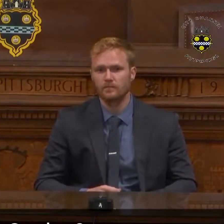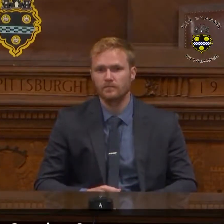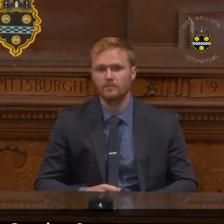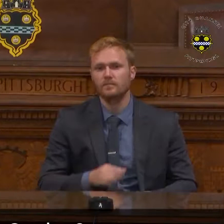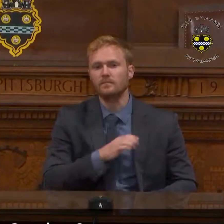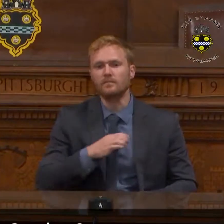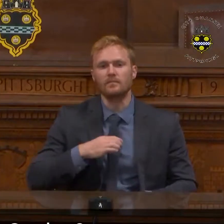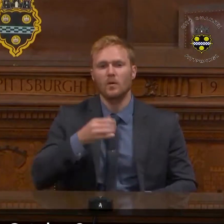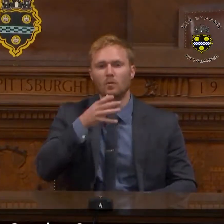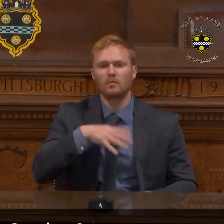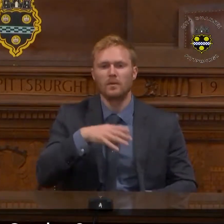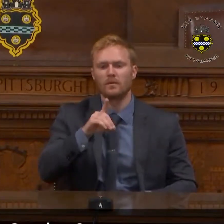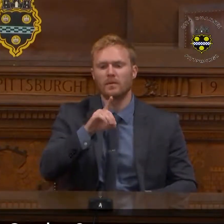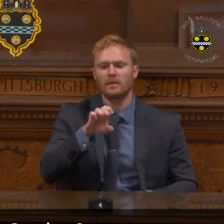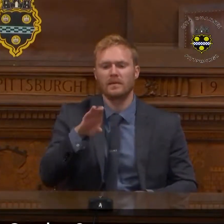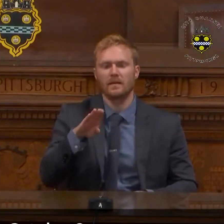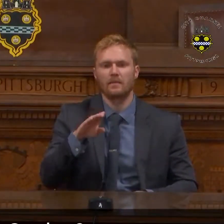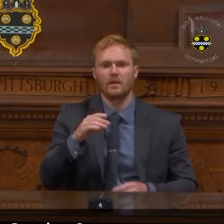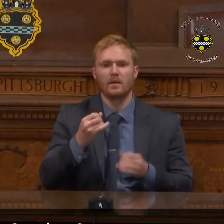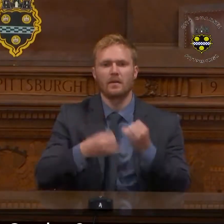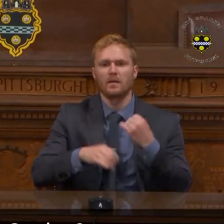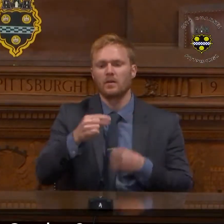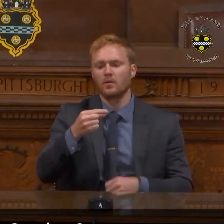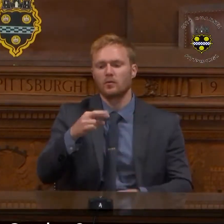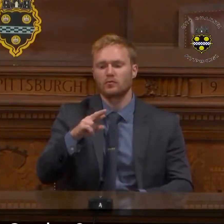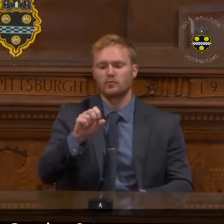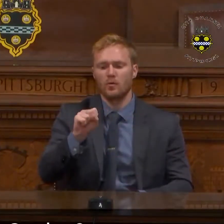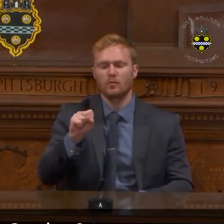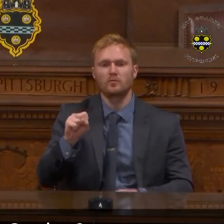Councilwoman Deb Gross presents Bill Number 2140,